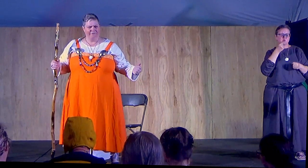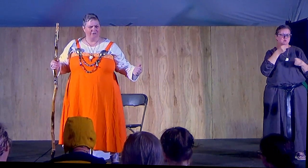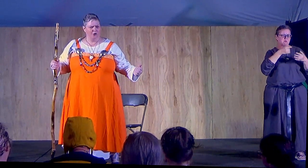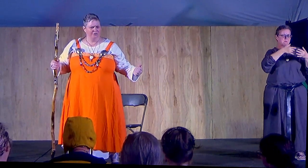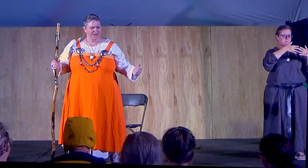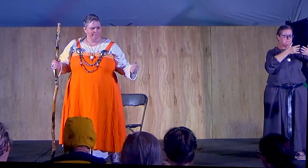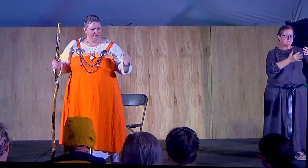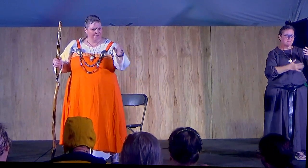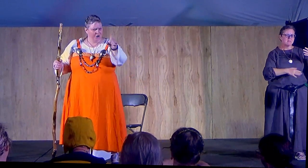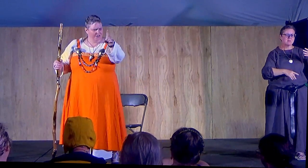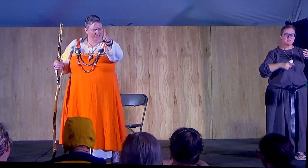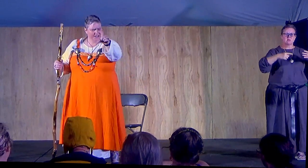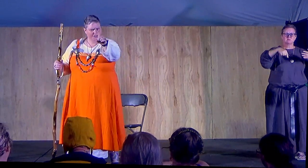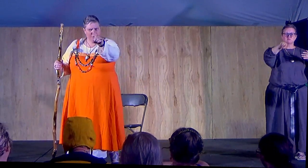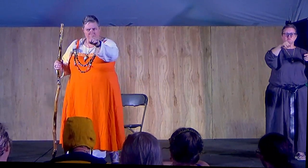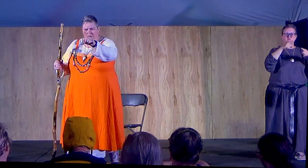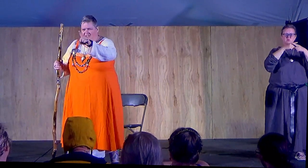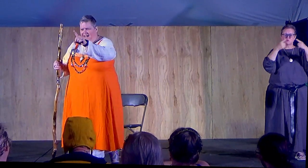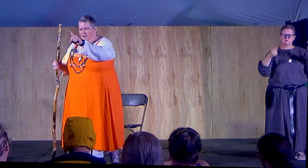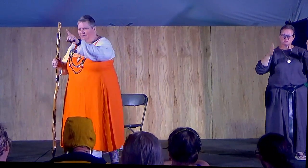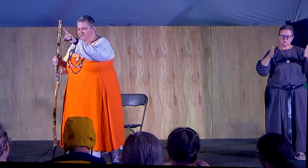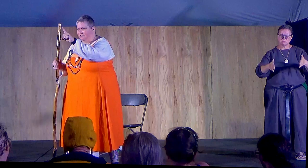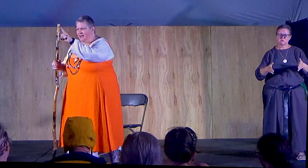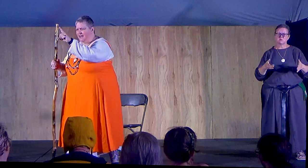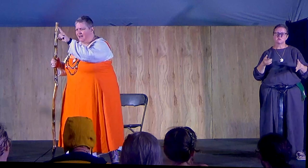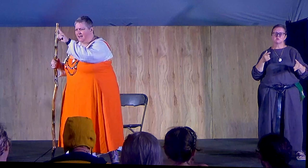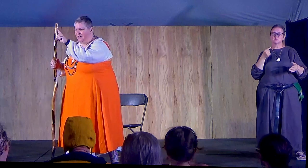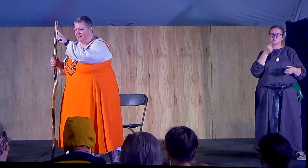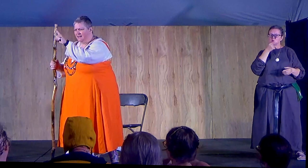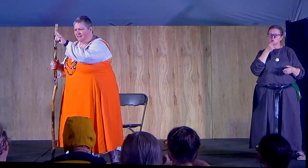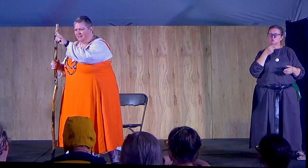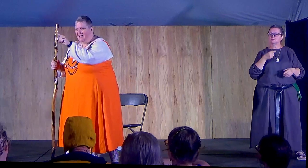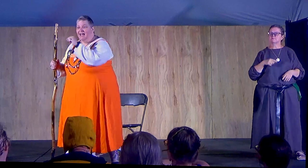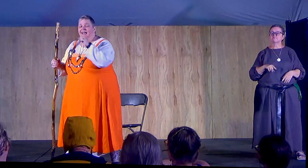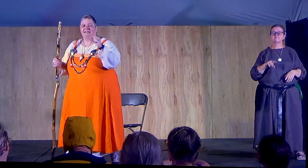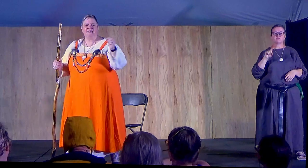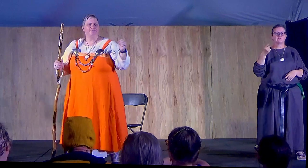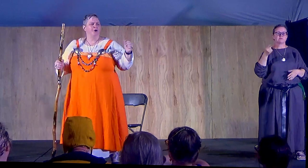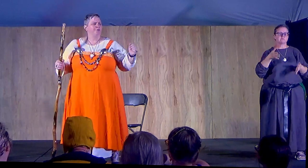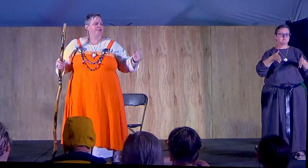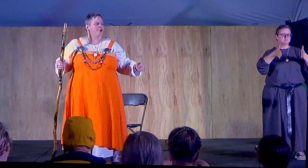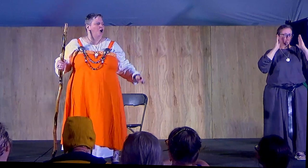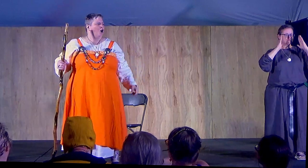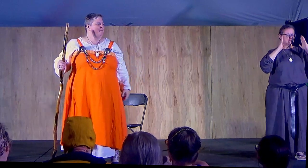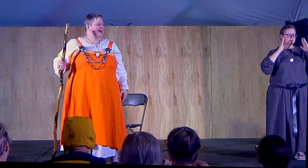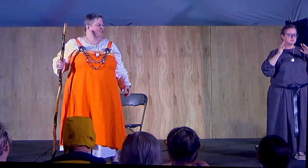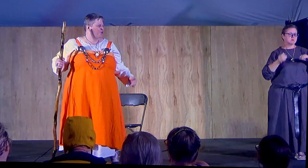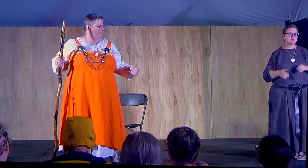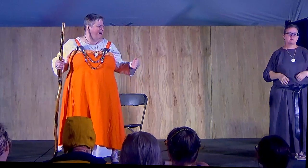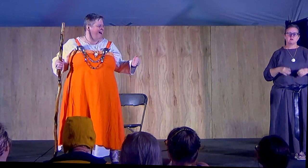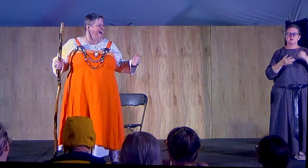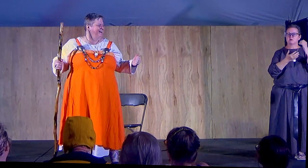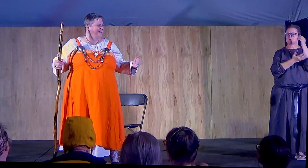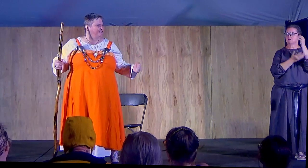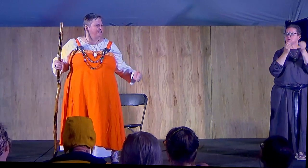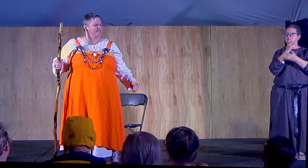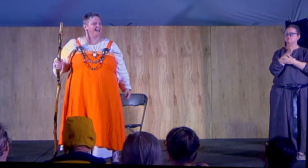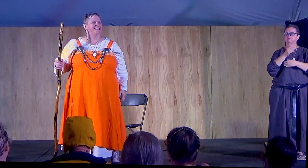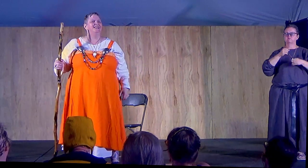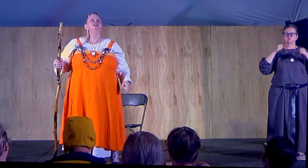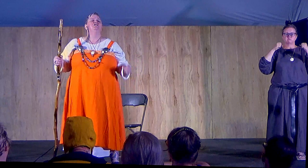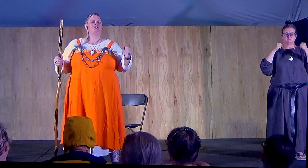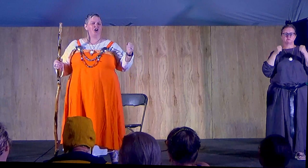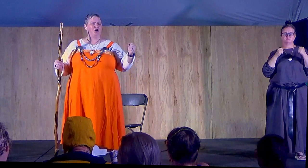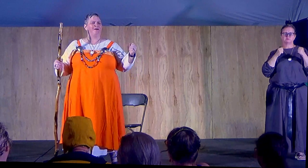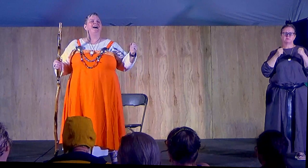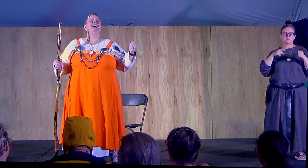of our foes, but first heed the words I would say. Keep both your arm and your mind ever